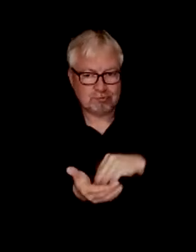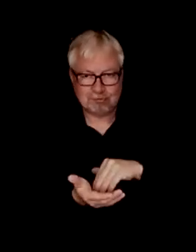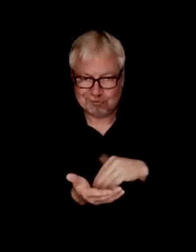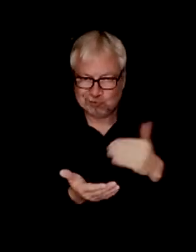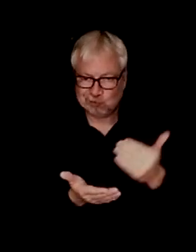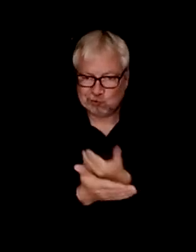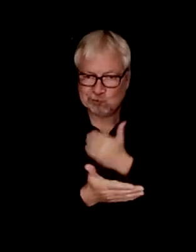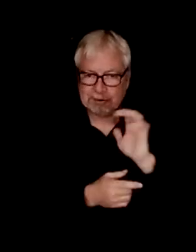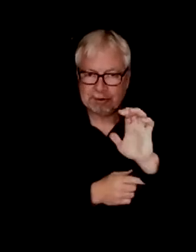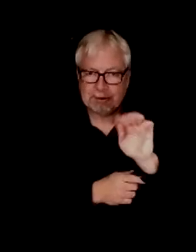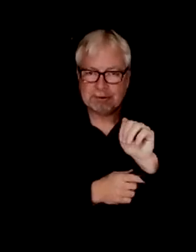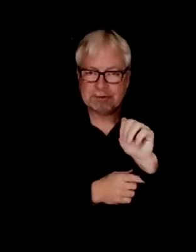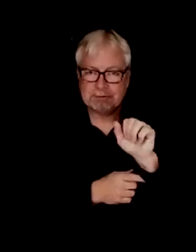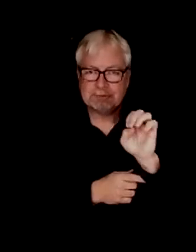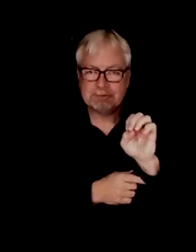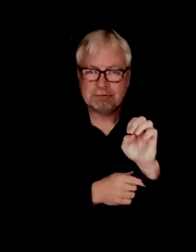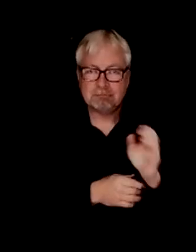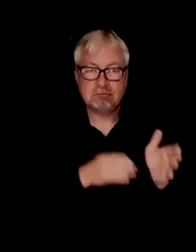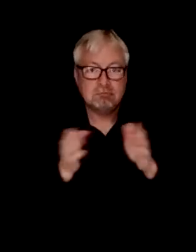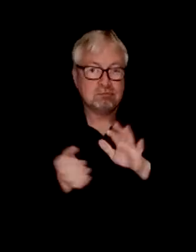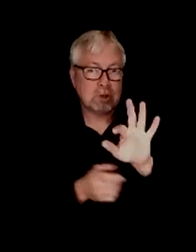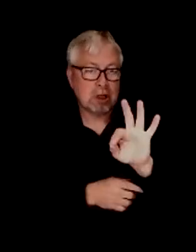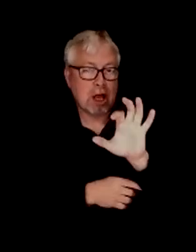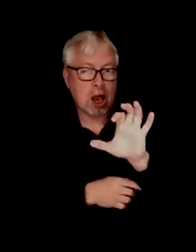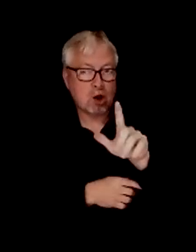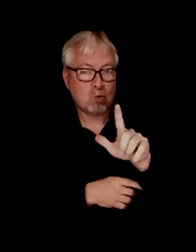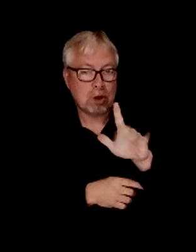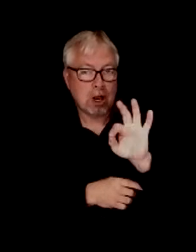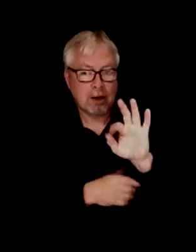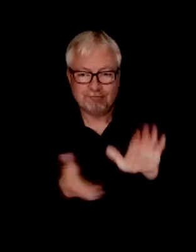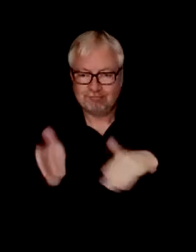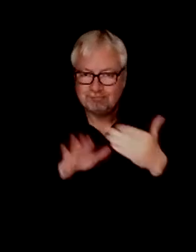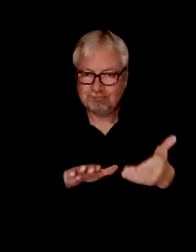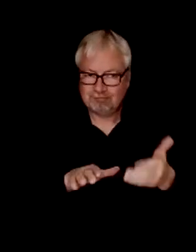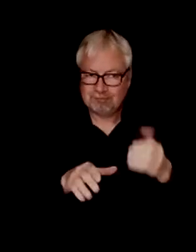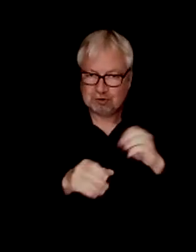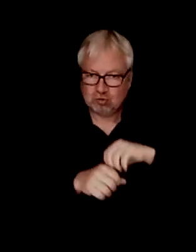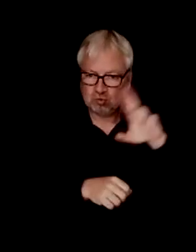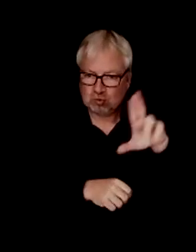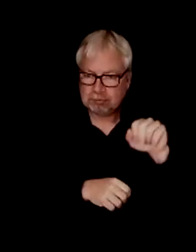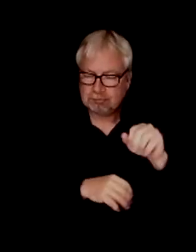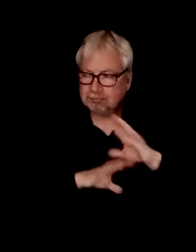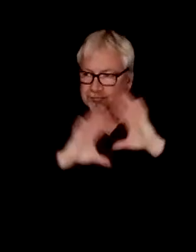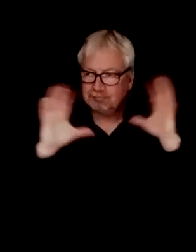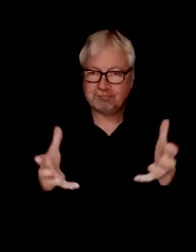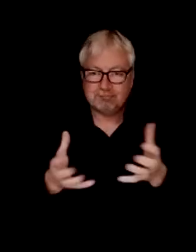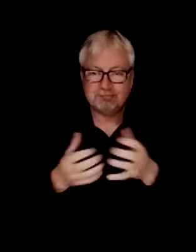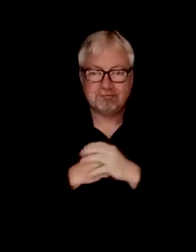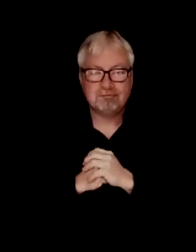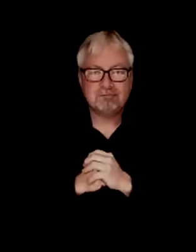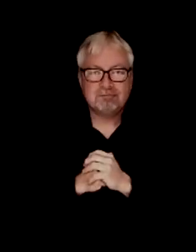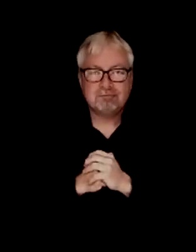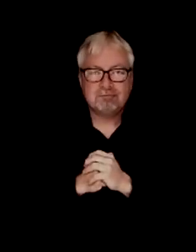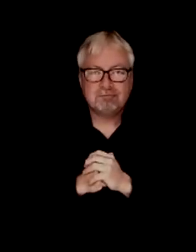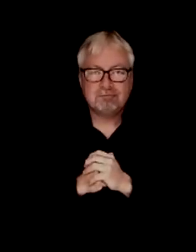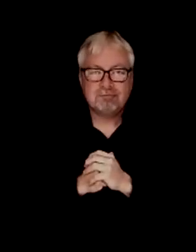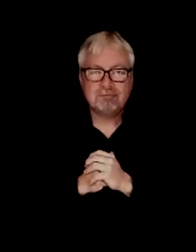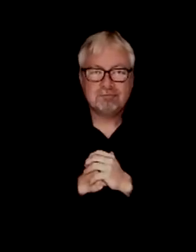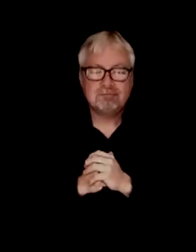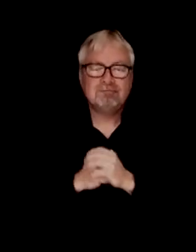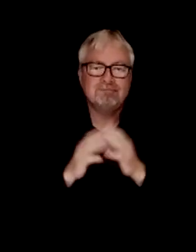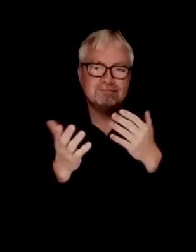So not as high as we had been seeing, but still at a very high level, and at least recently not falling